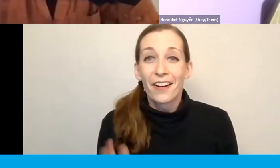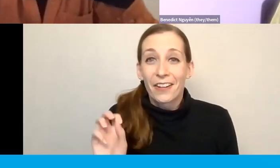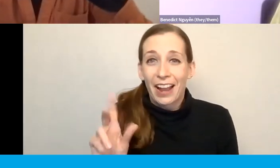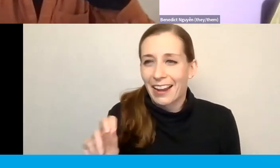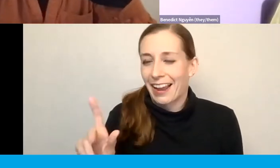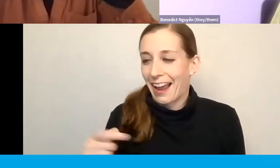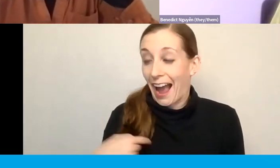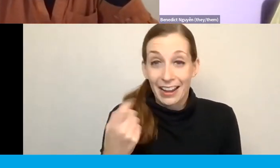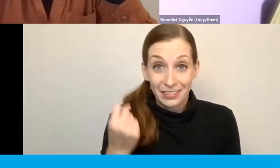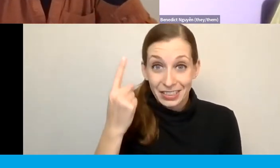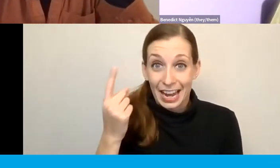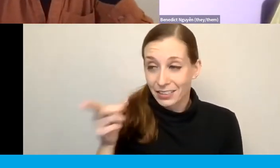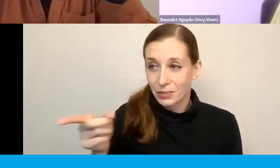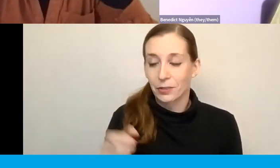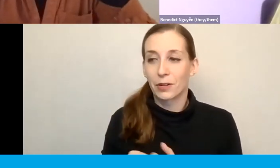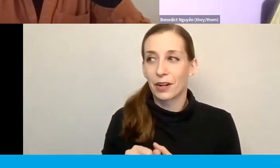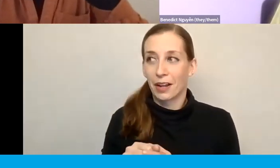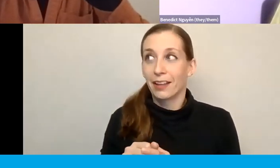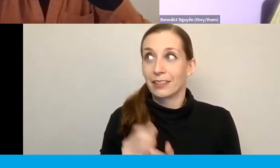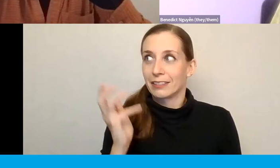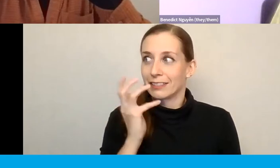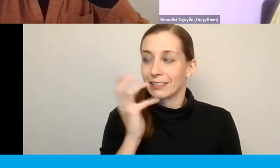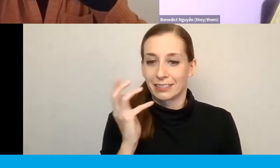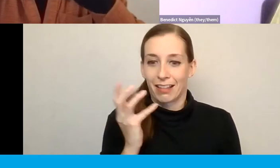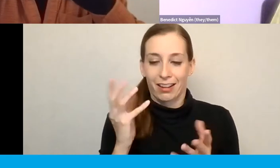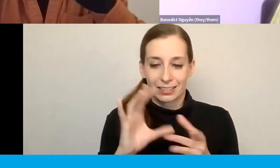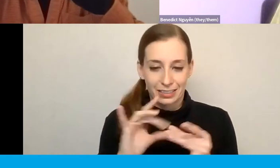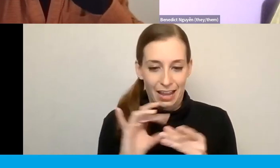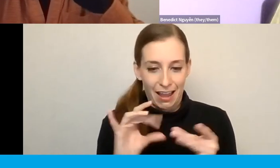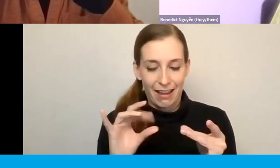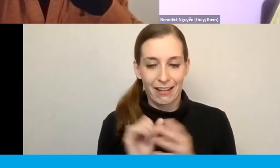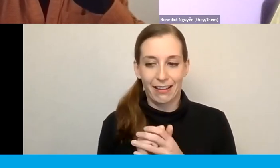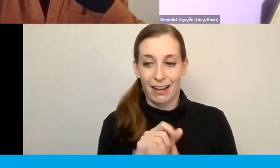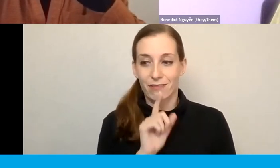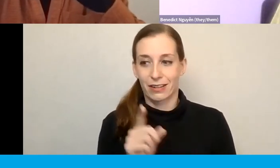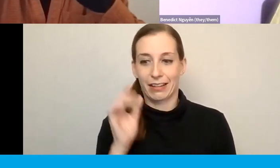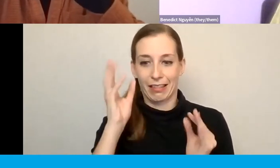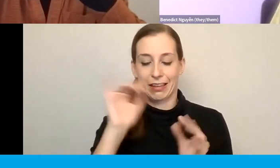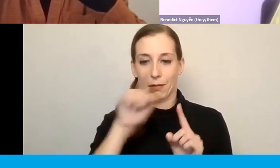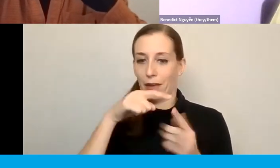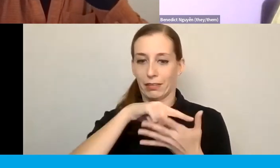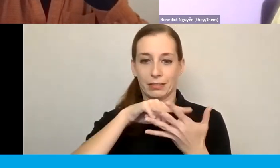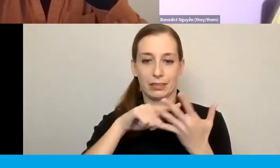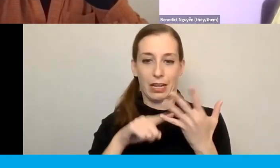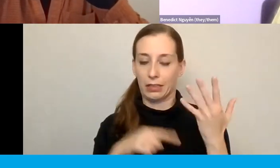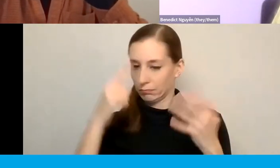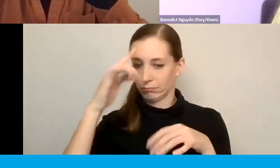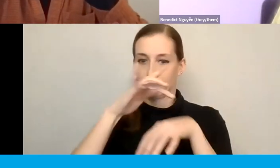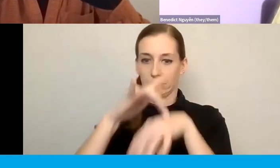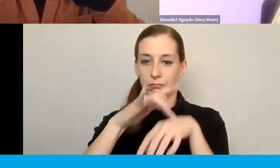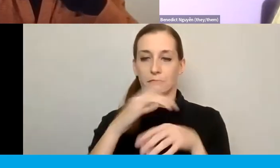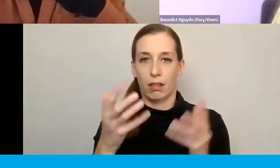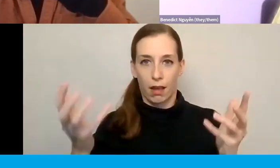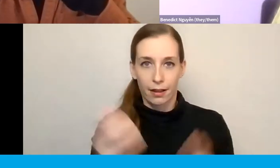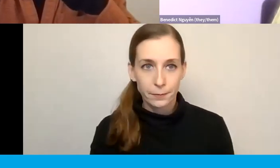hear you. I think there's a lot of like richness there. Yeah, I mean, I think about this stuff a lot. Like, I used to,